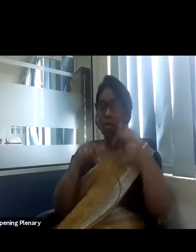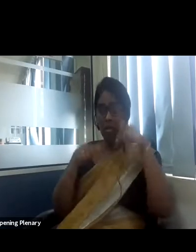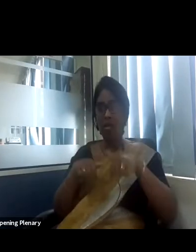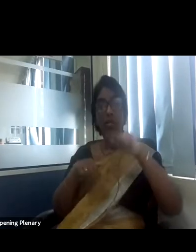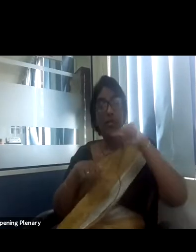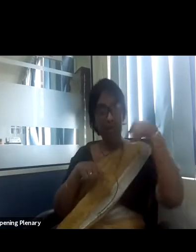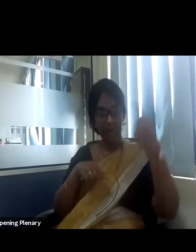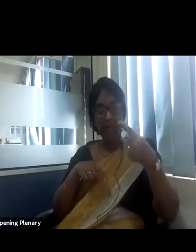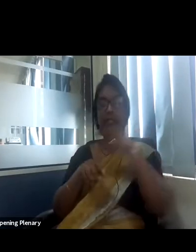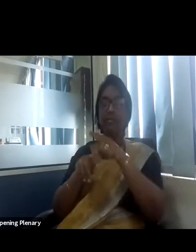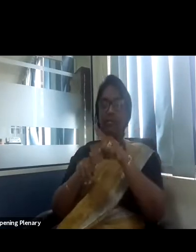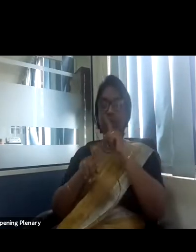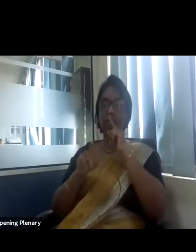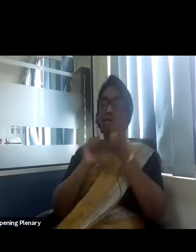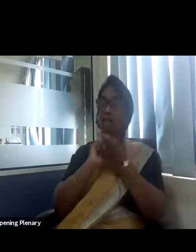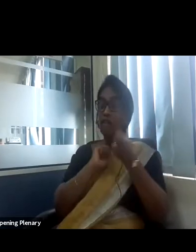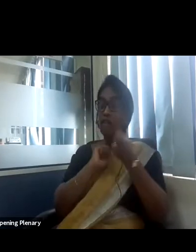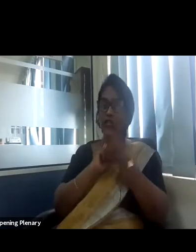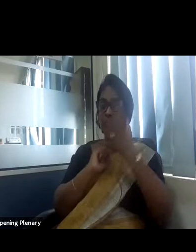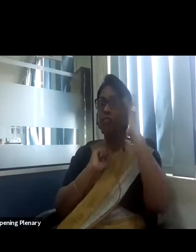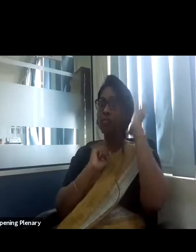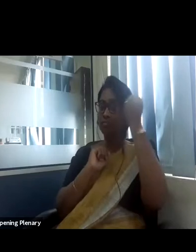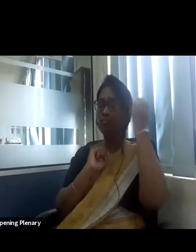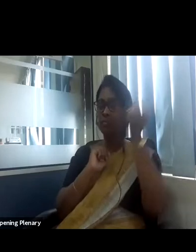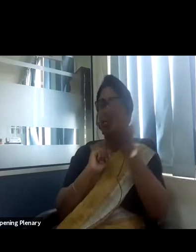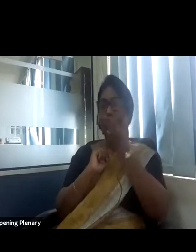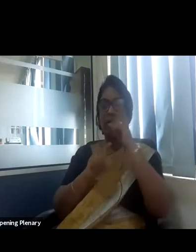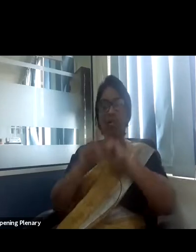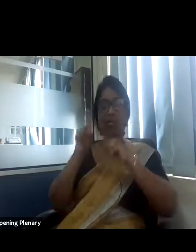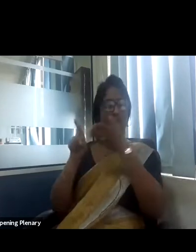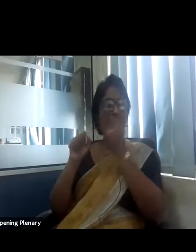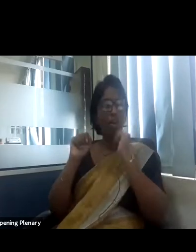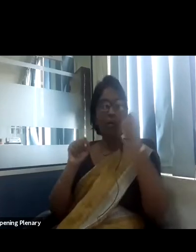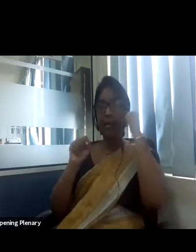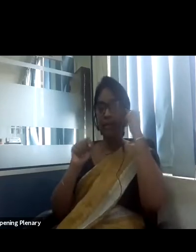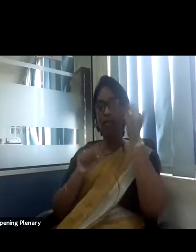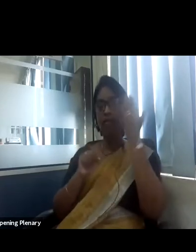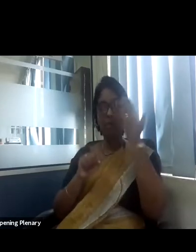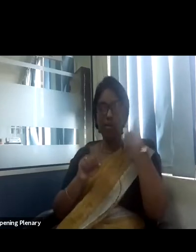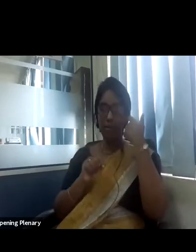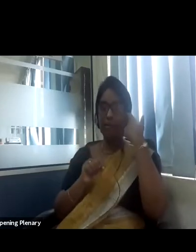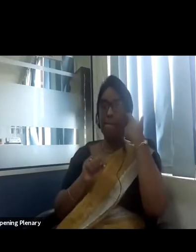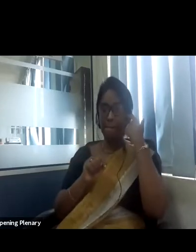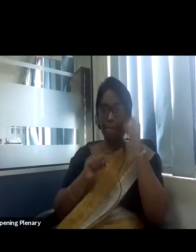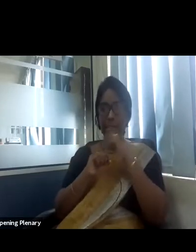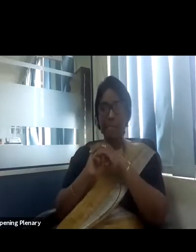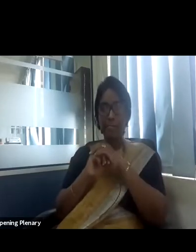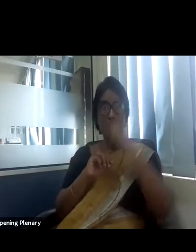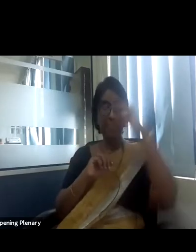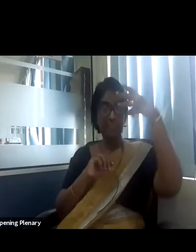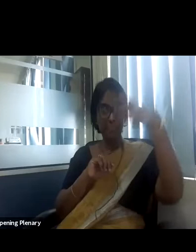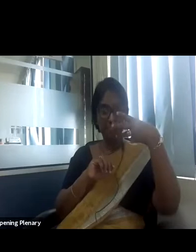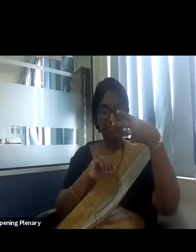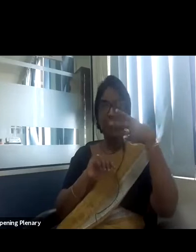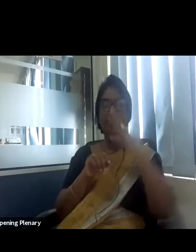and trying to dive deep into these issues. Now, the third point is that we need private sector commitments